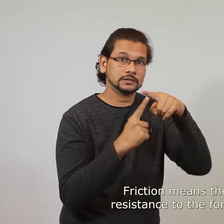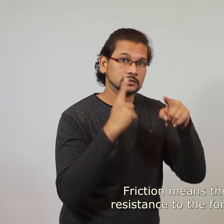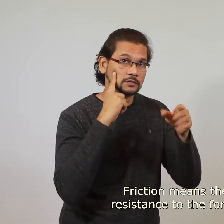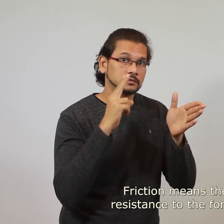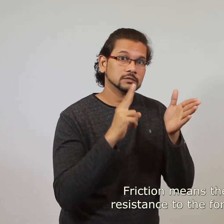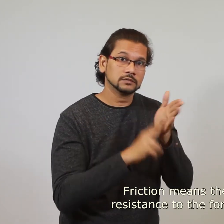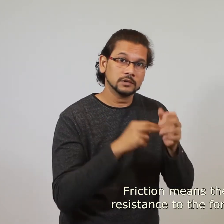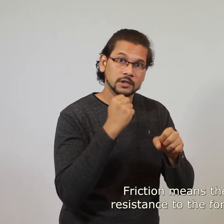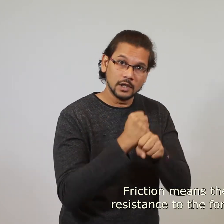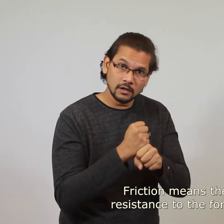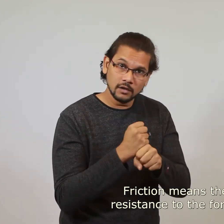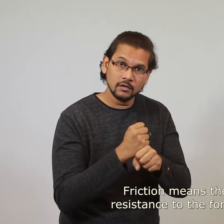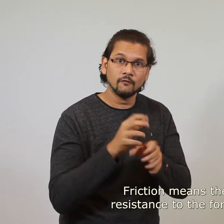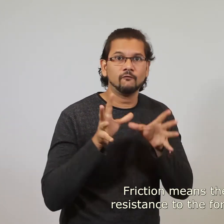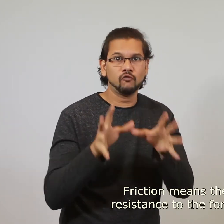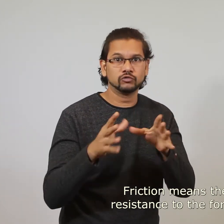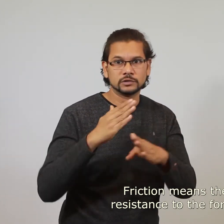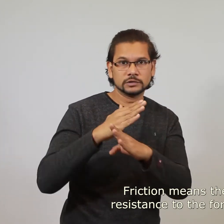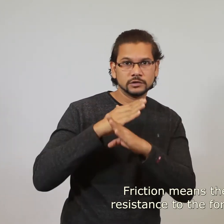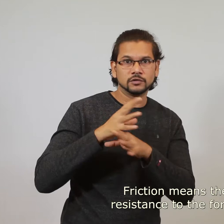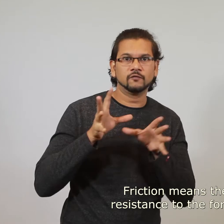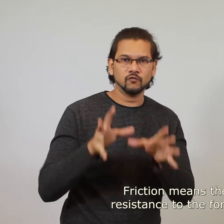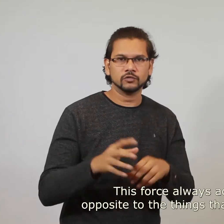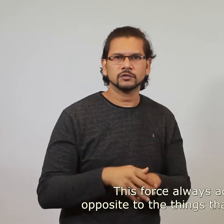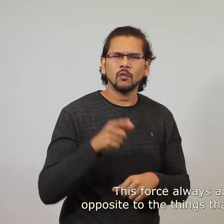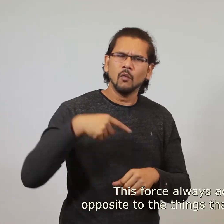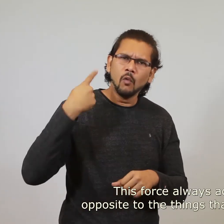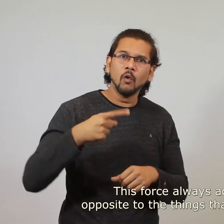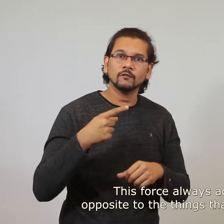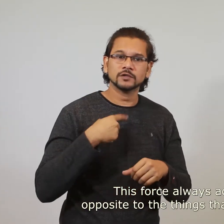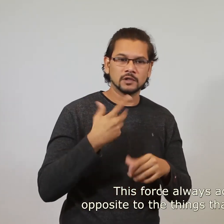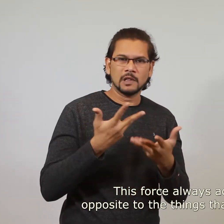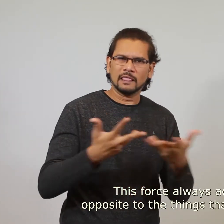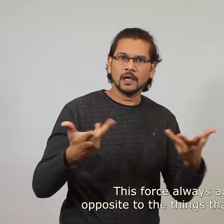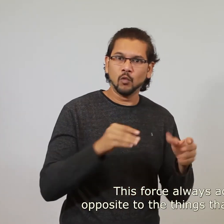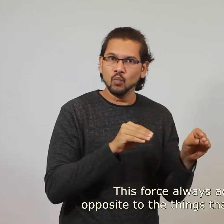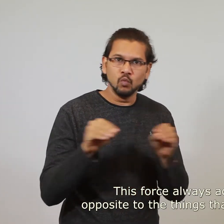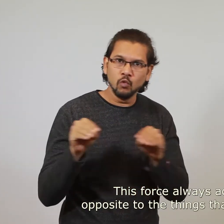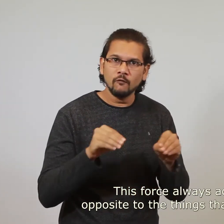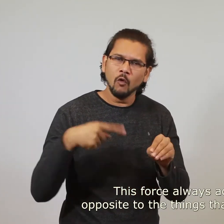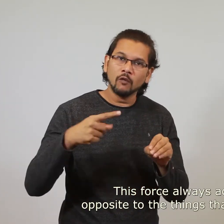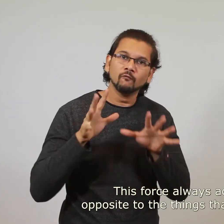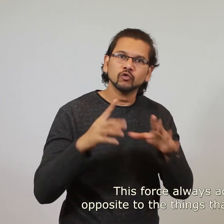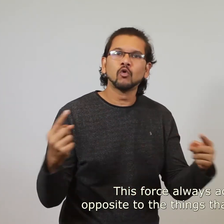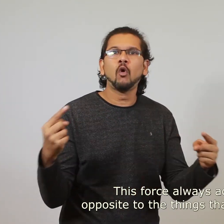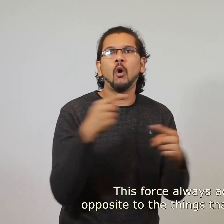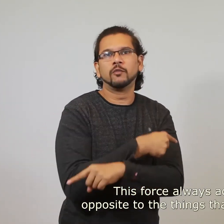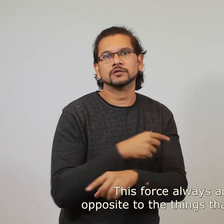This force always acts opposite to the things that